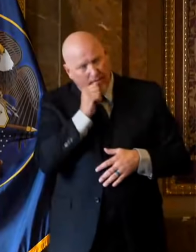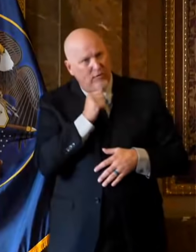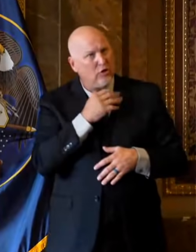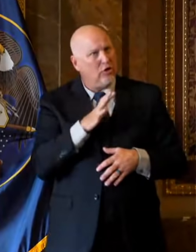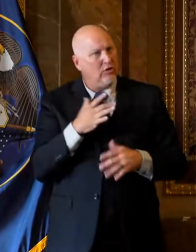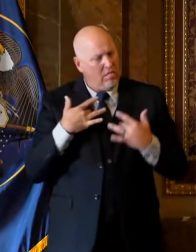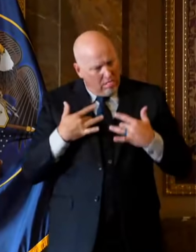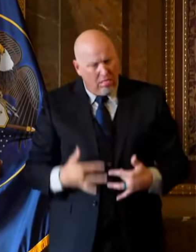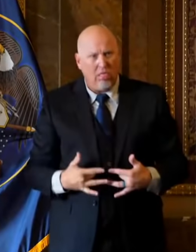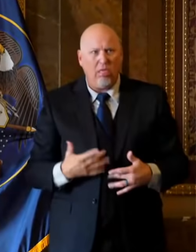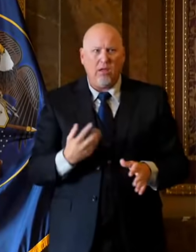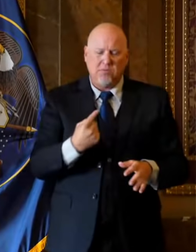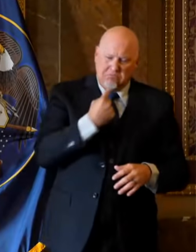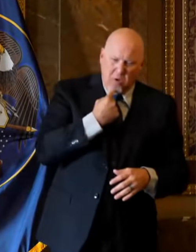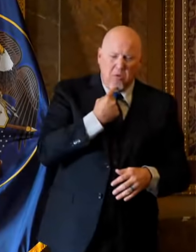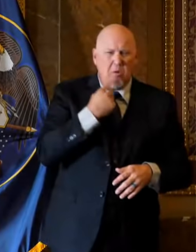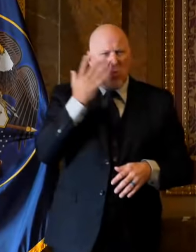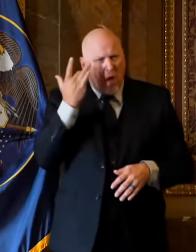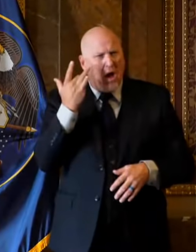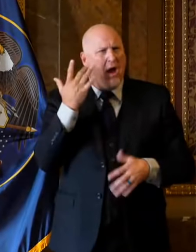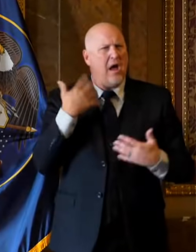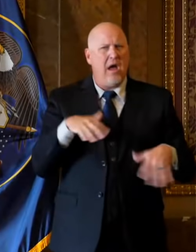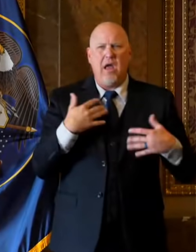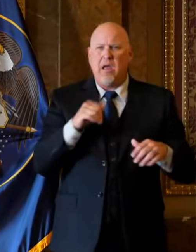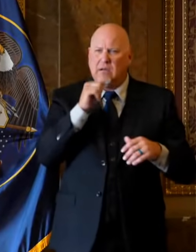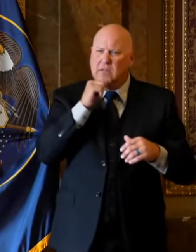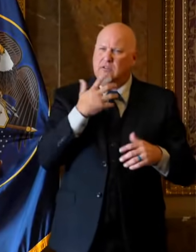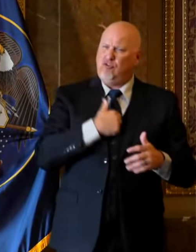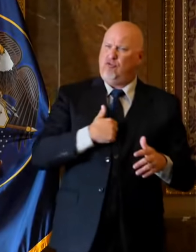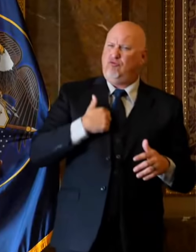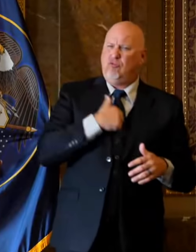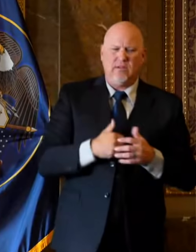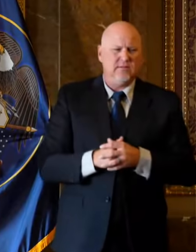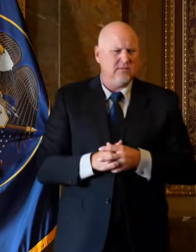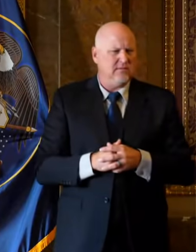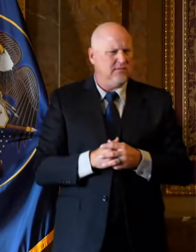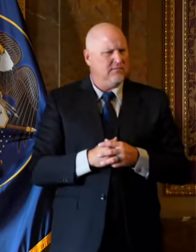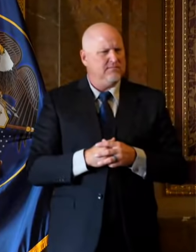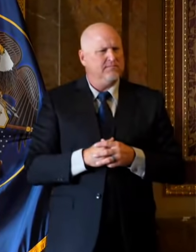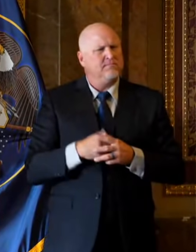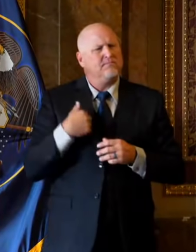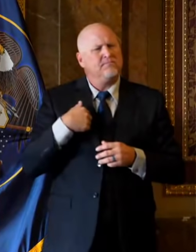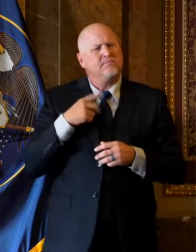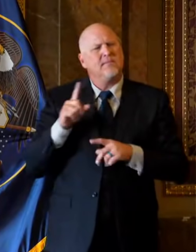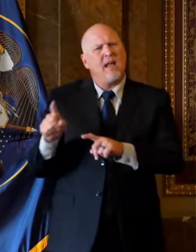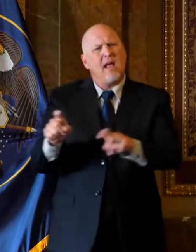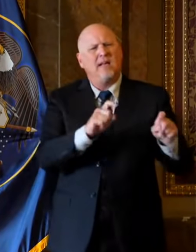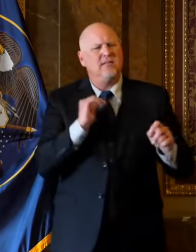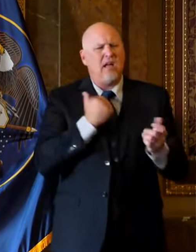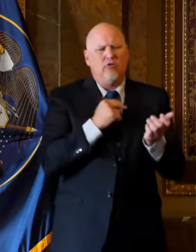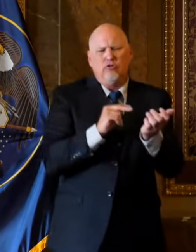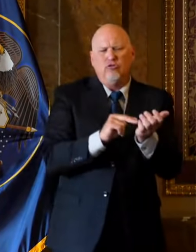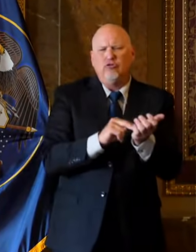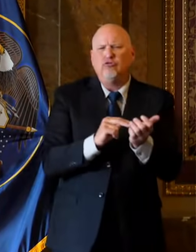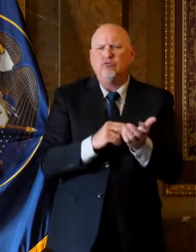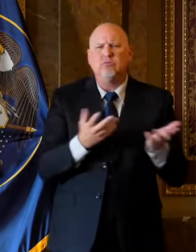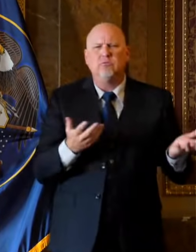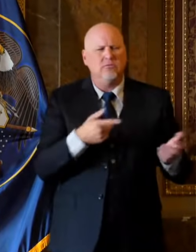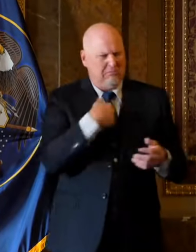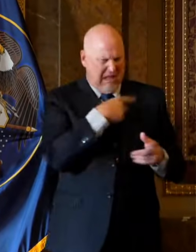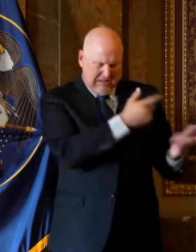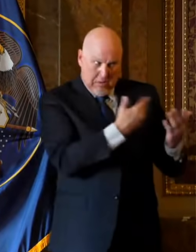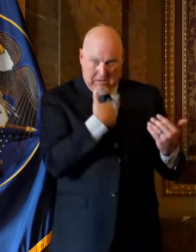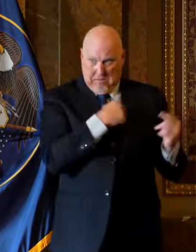When I asked our nurses what they wanted me to do, they said, "Mark, I don't think you can do